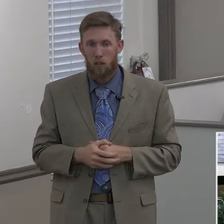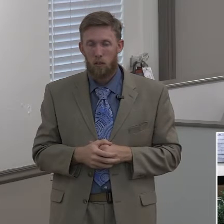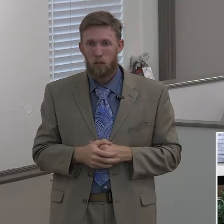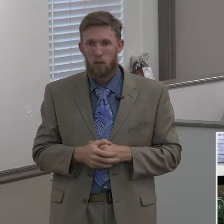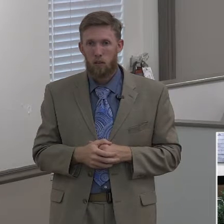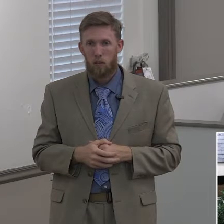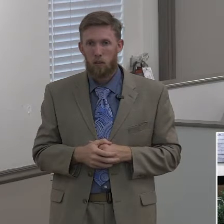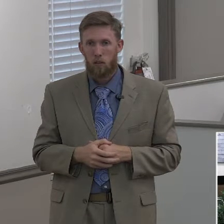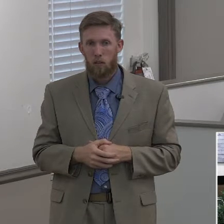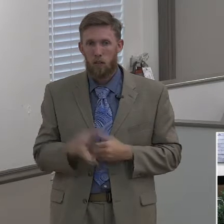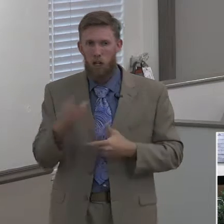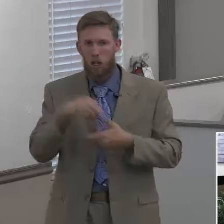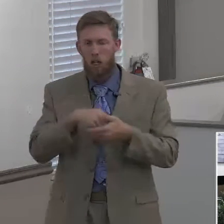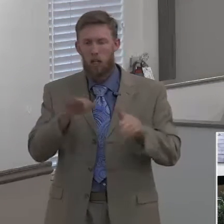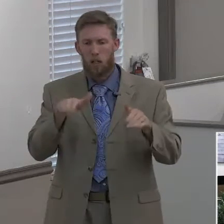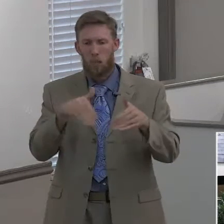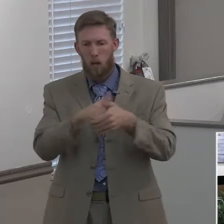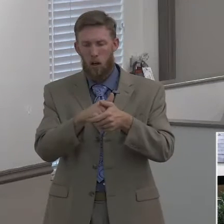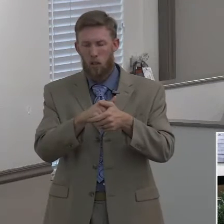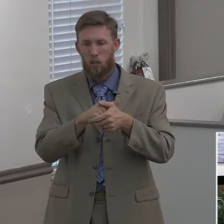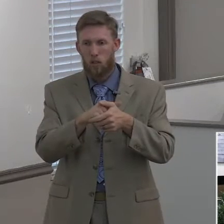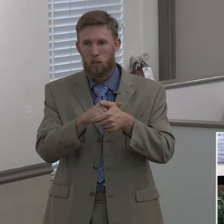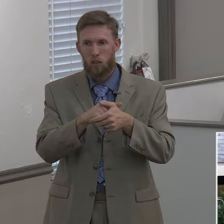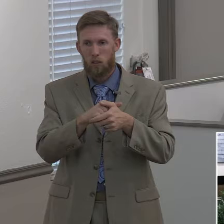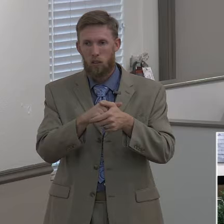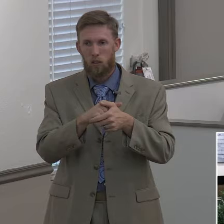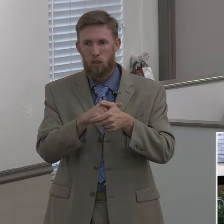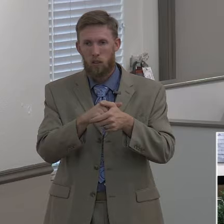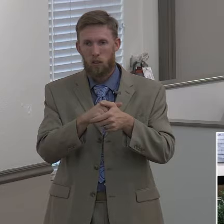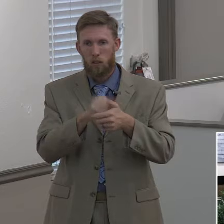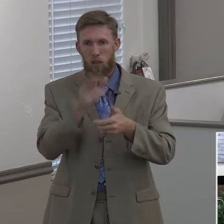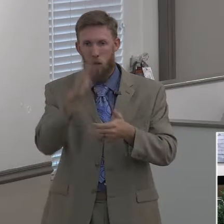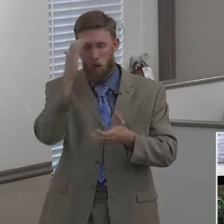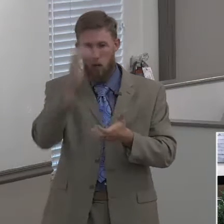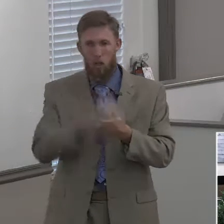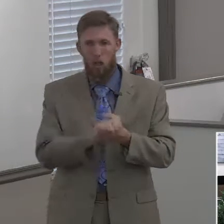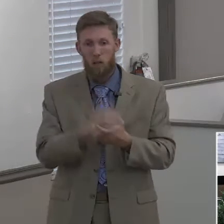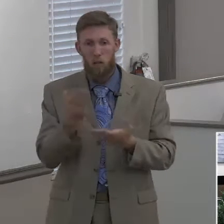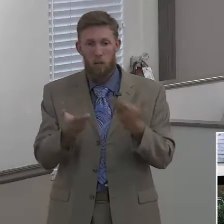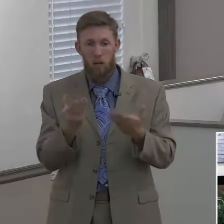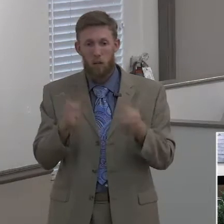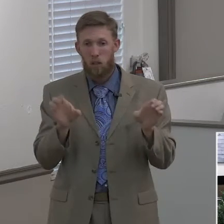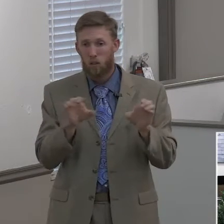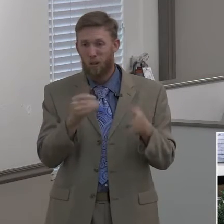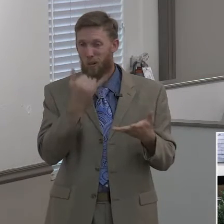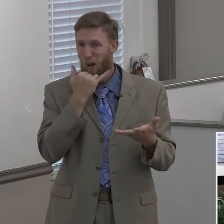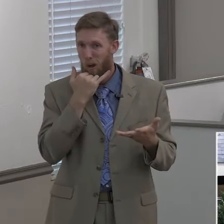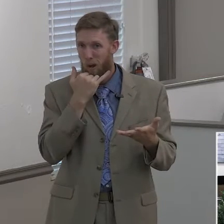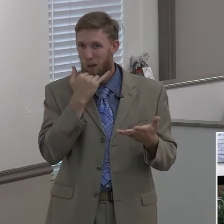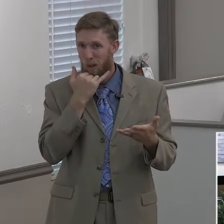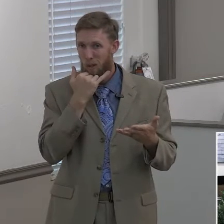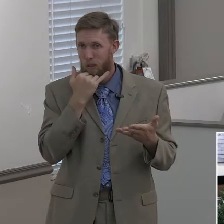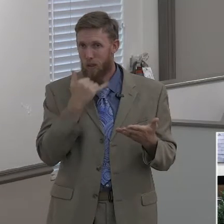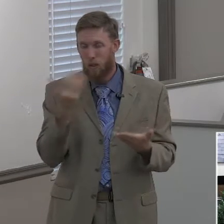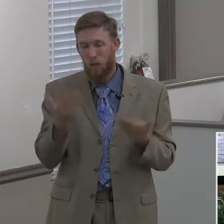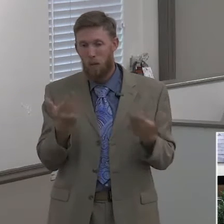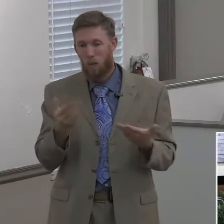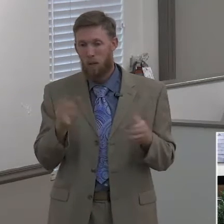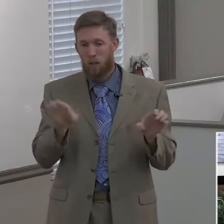And, you know, one of the things in marital relationships is this. You know, your husband may be doing something that you don't like.